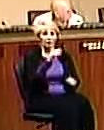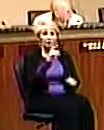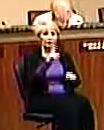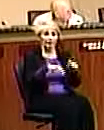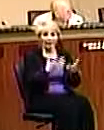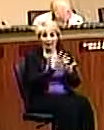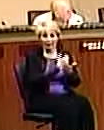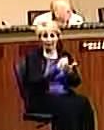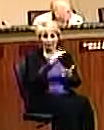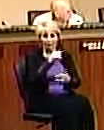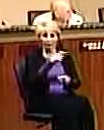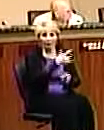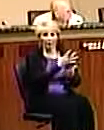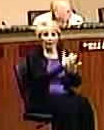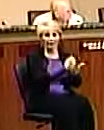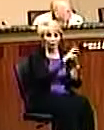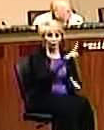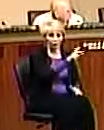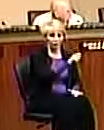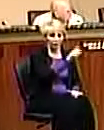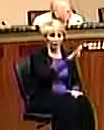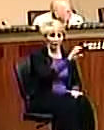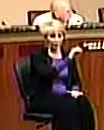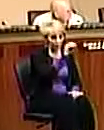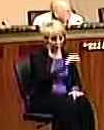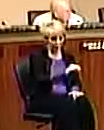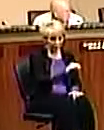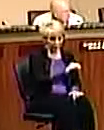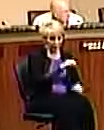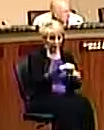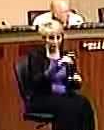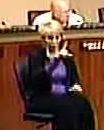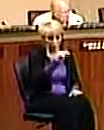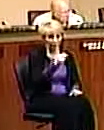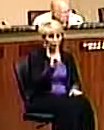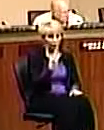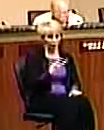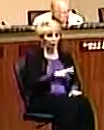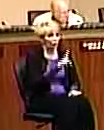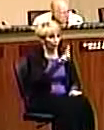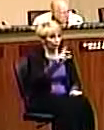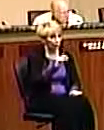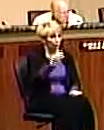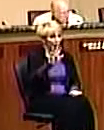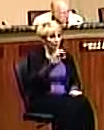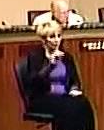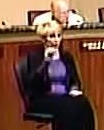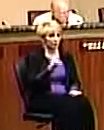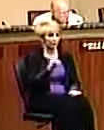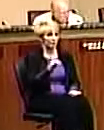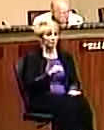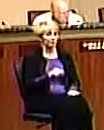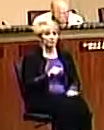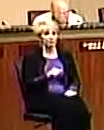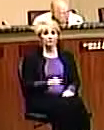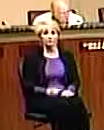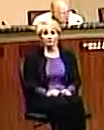bills, and they collected 3.5% in 2012. 3.5%.